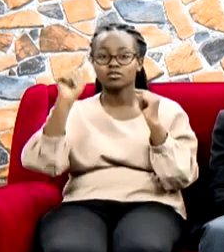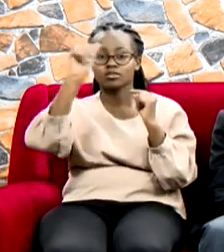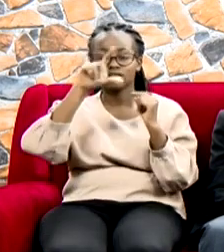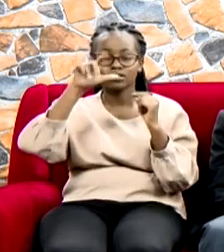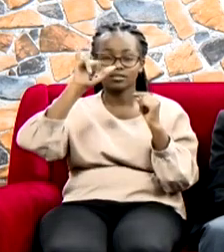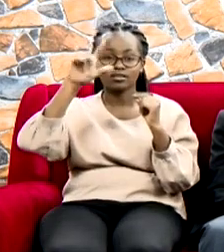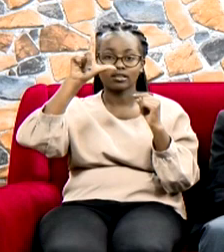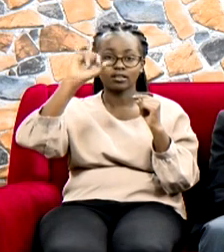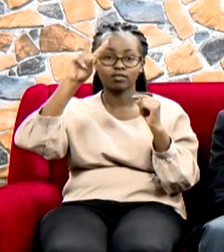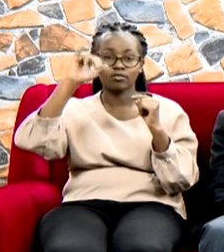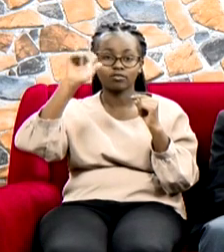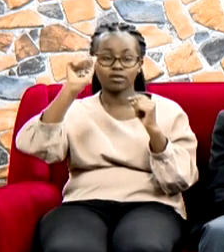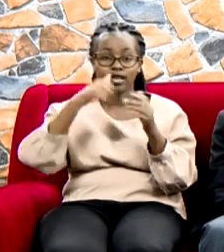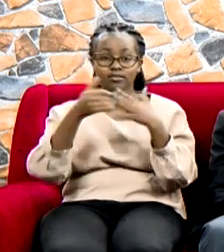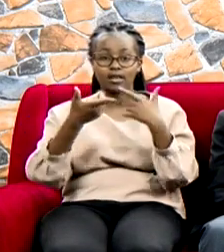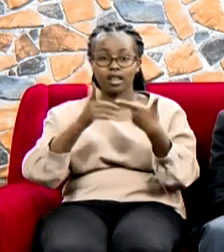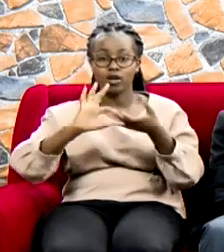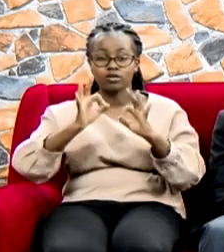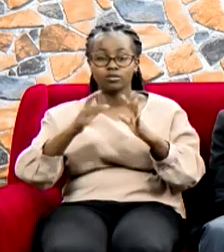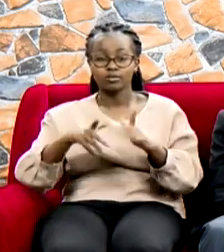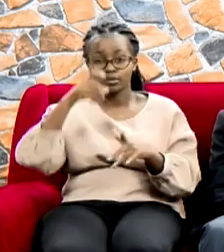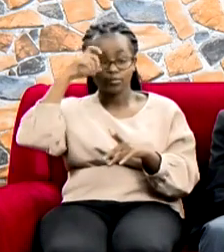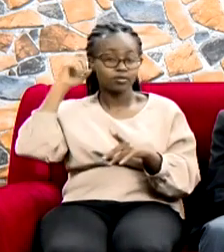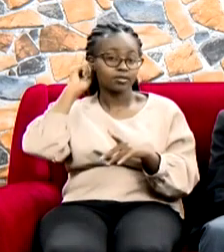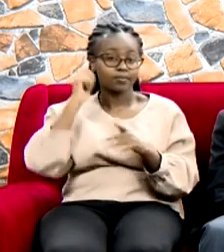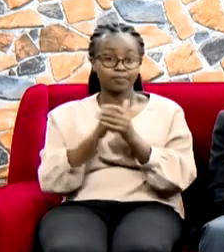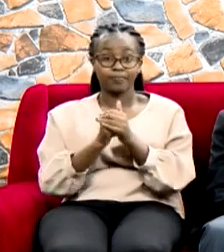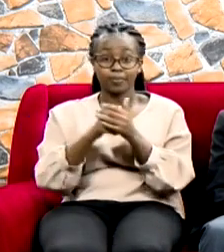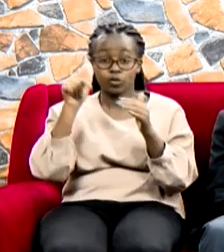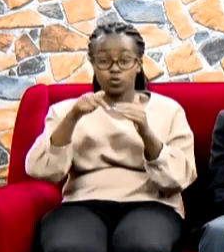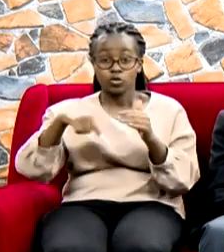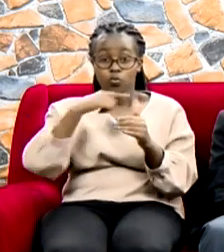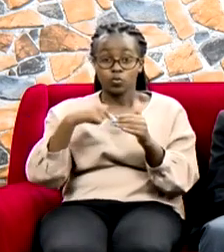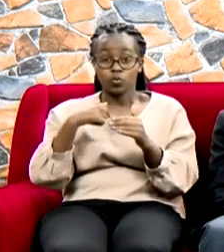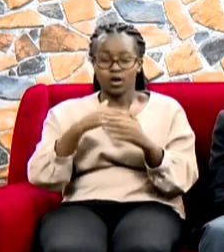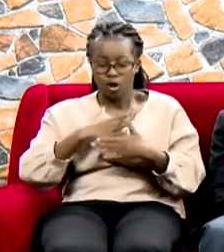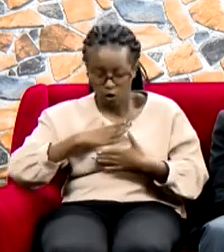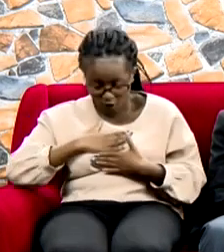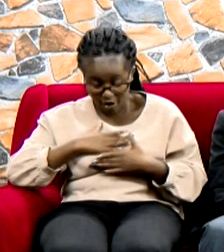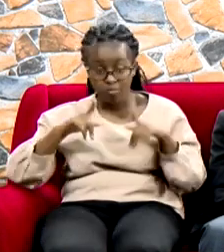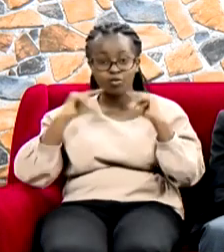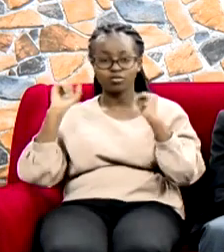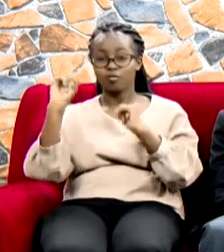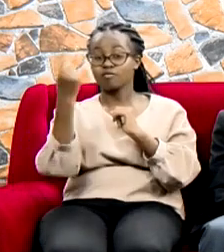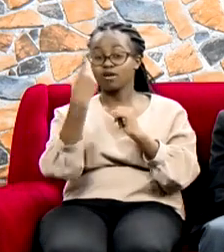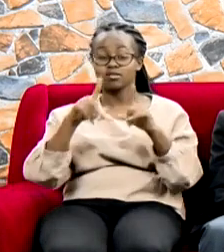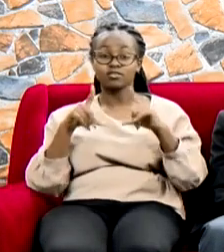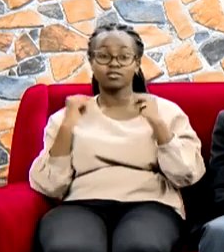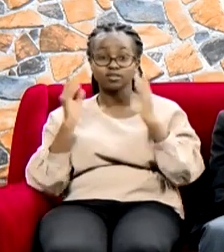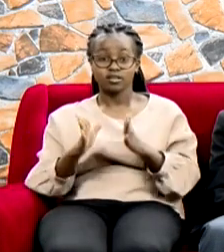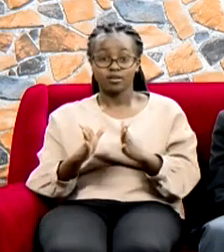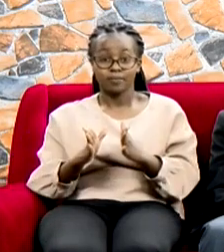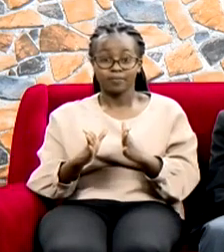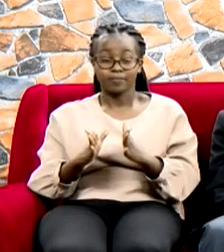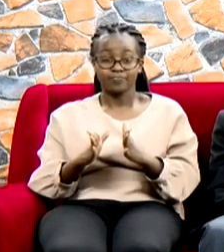Sylvia Moraa, my sign interpreter, Maureen Maitha. And today we are truly honored to be hosting our first